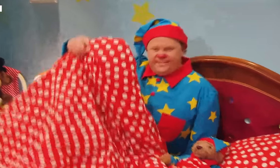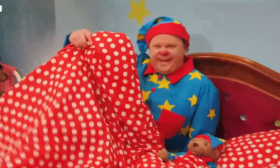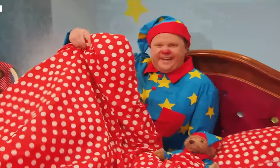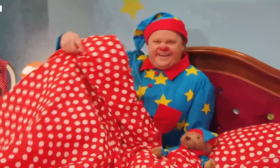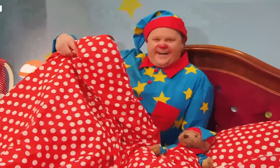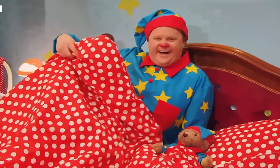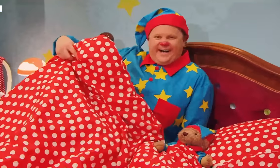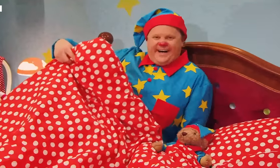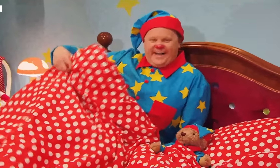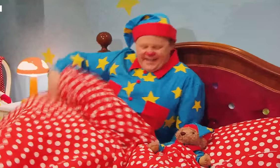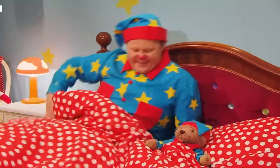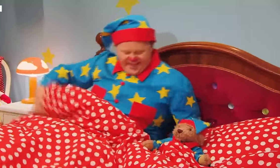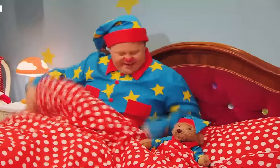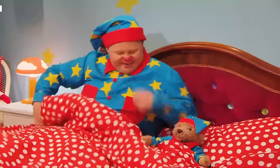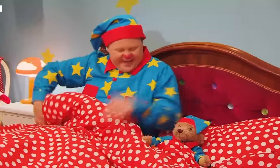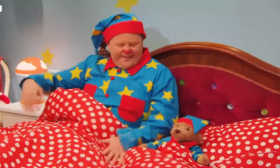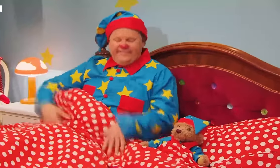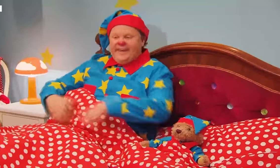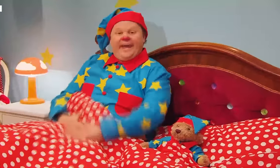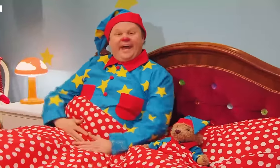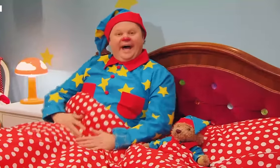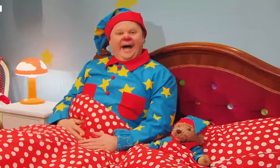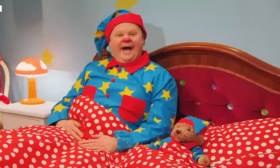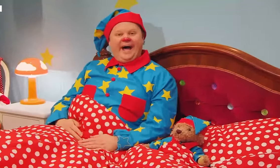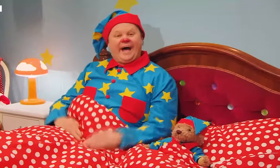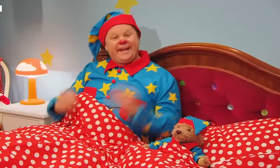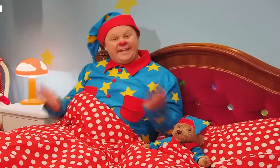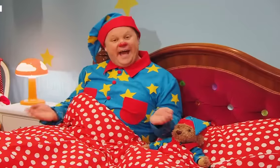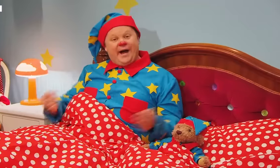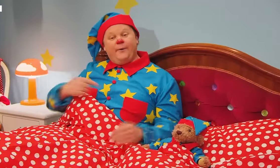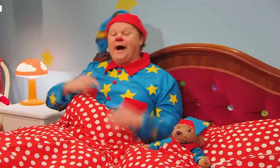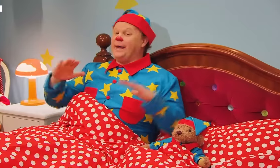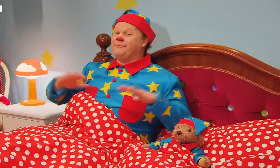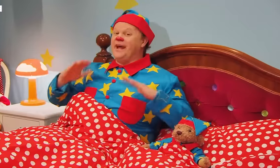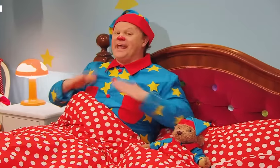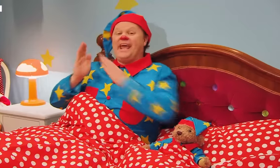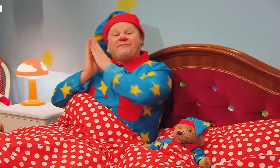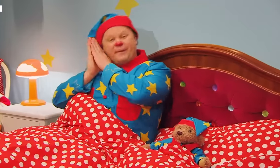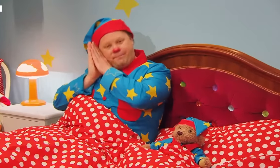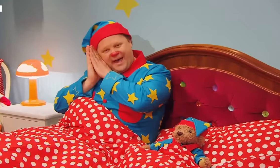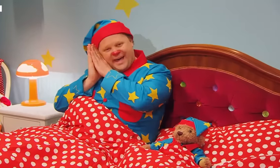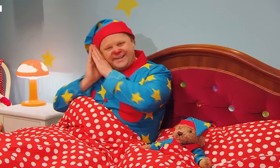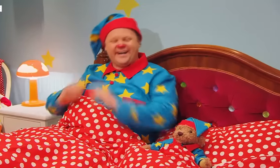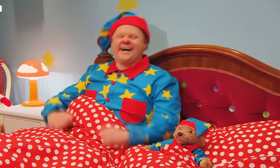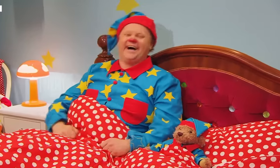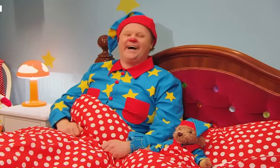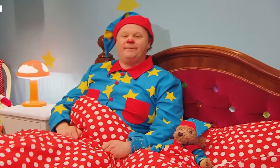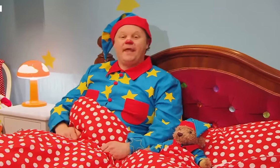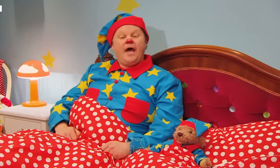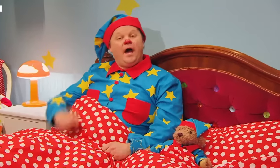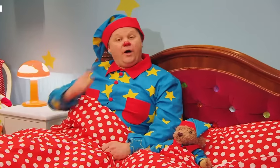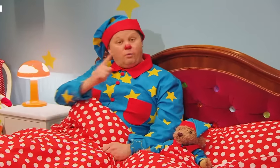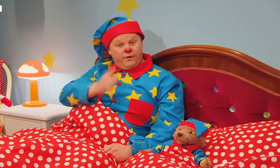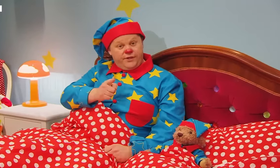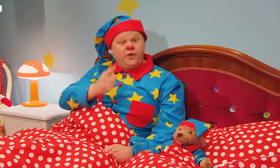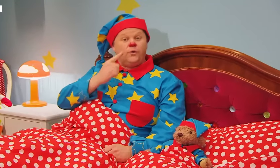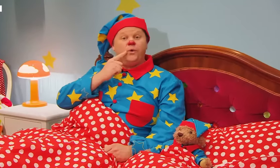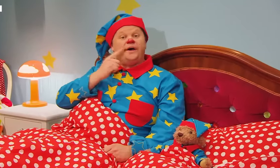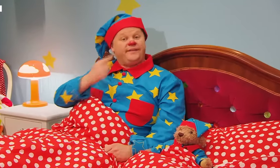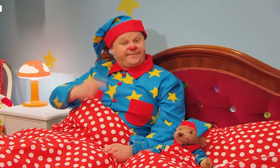Ted. There we go. Now I'm ready for bed. Will you tell